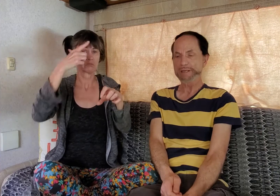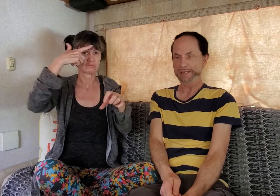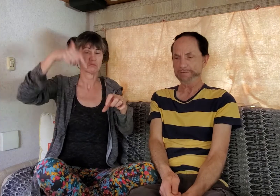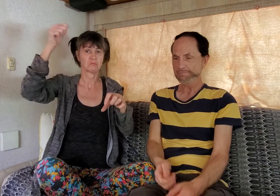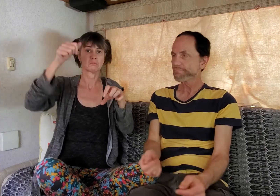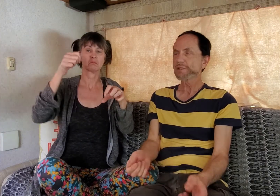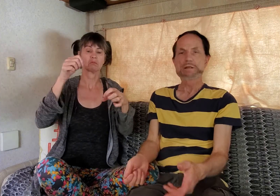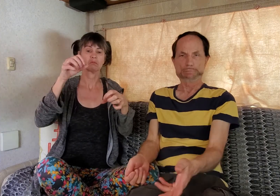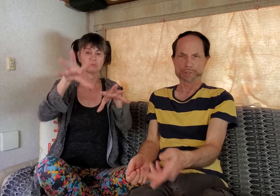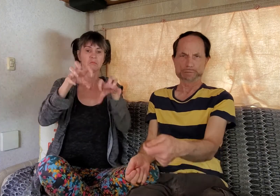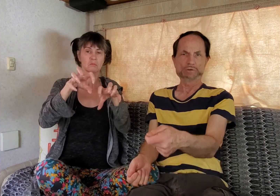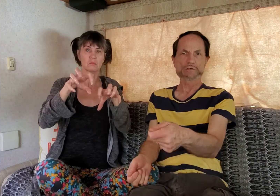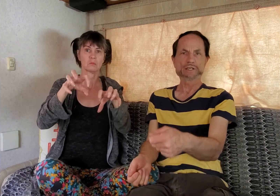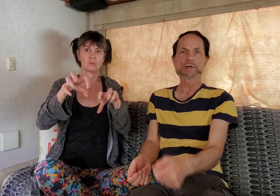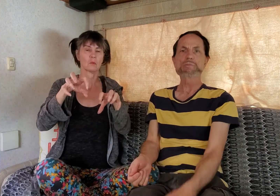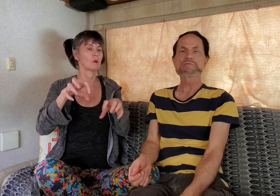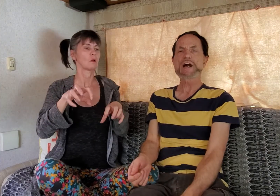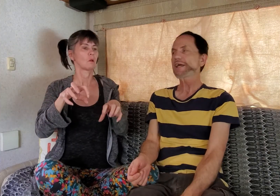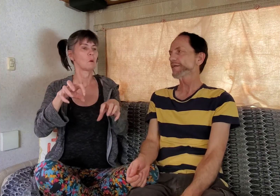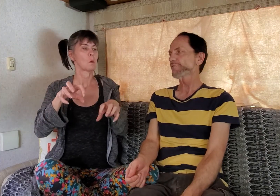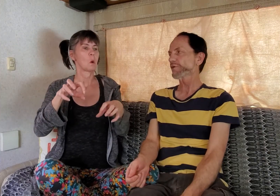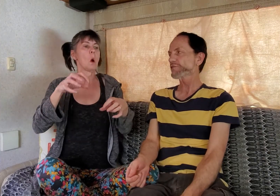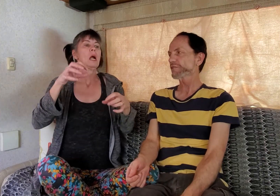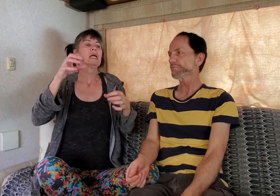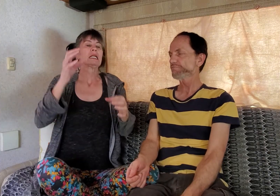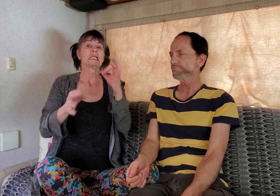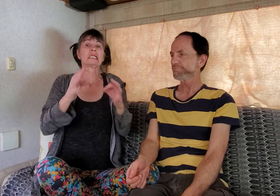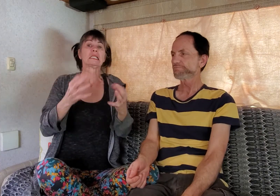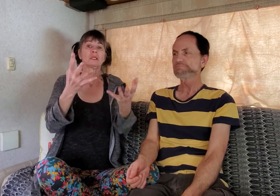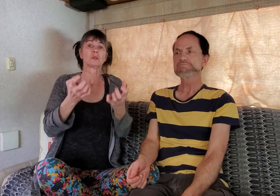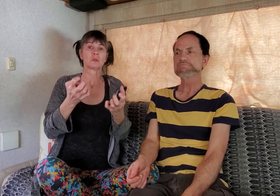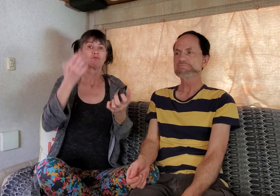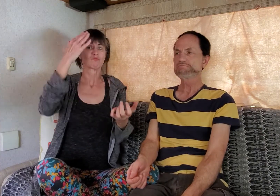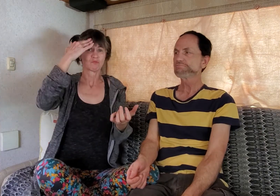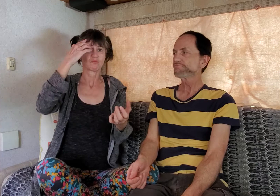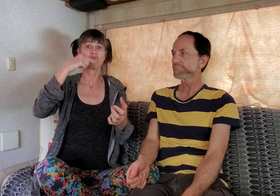pan, put them over an open fire and roast them.